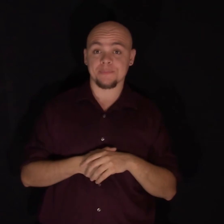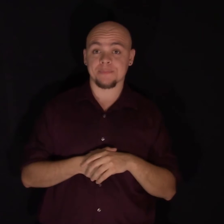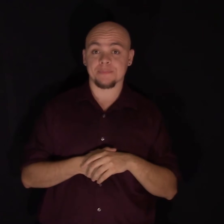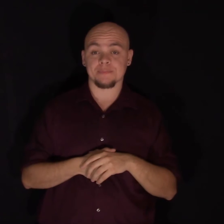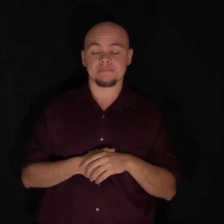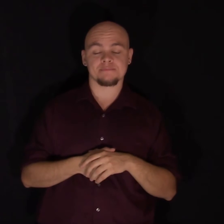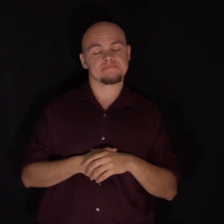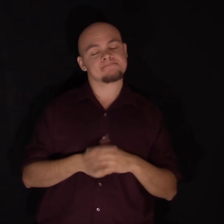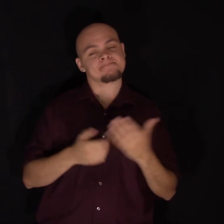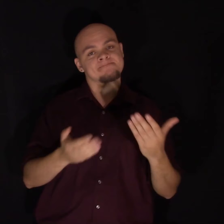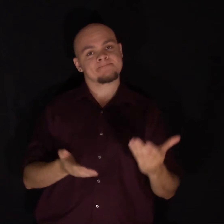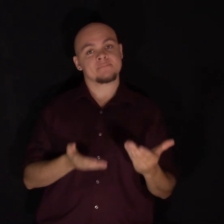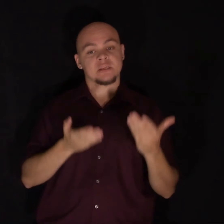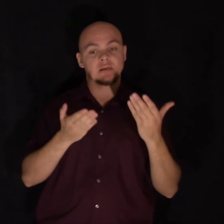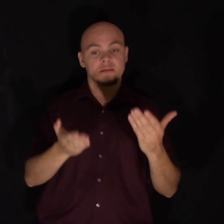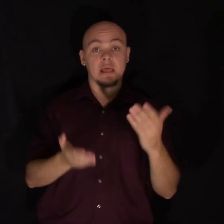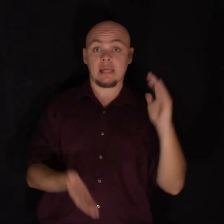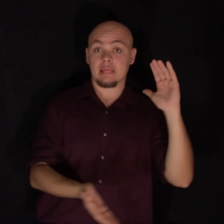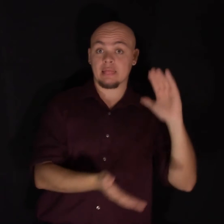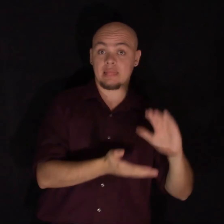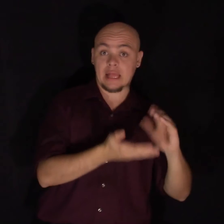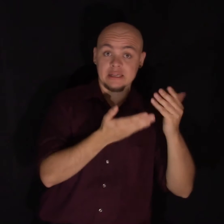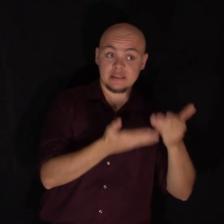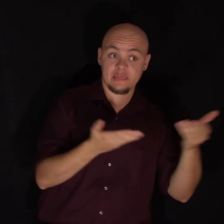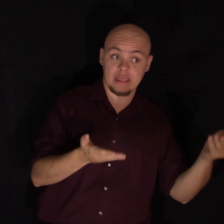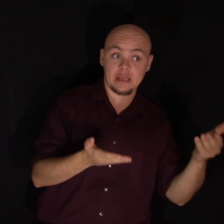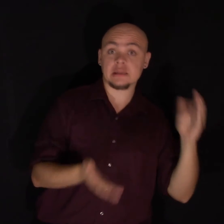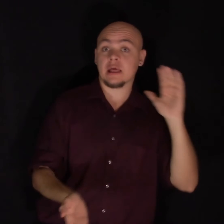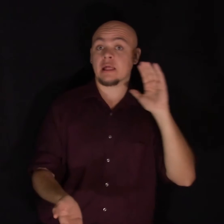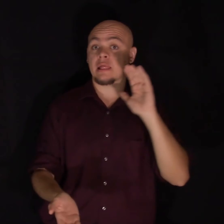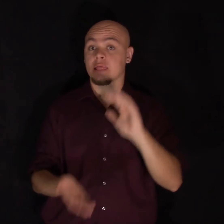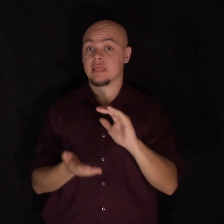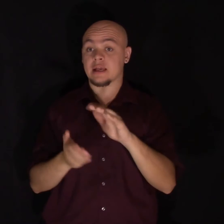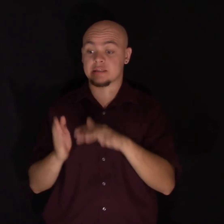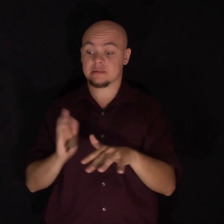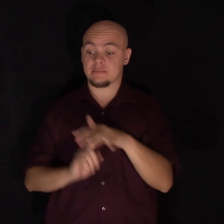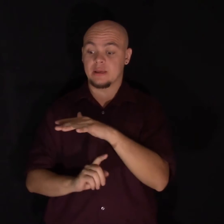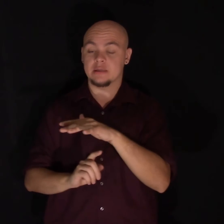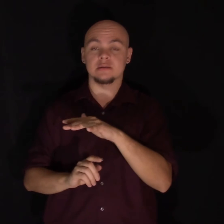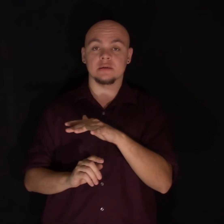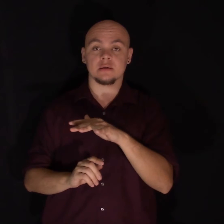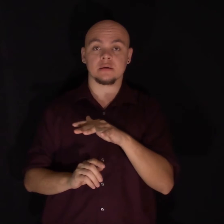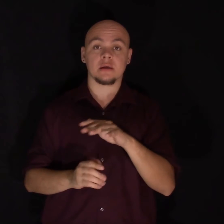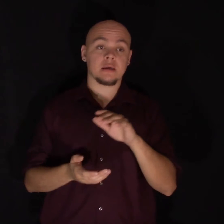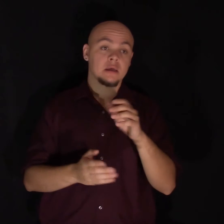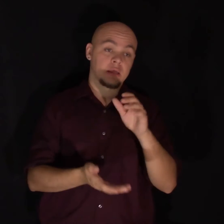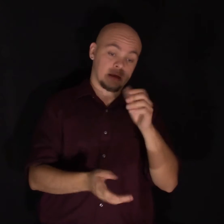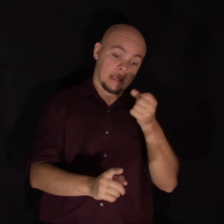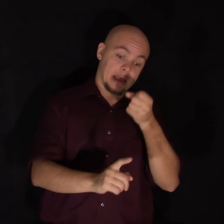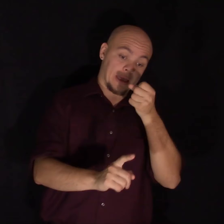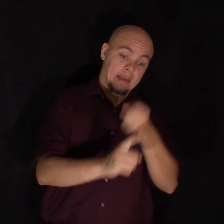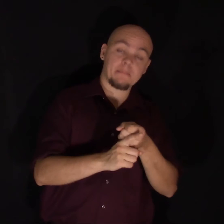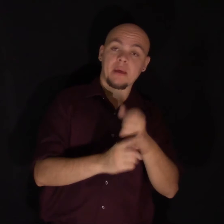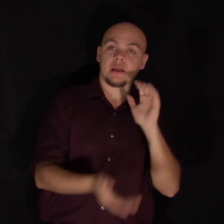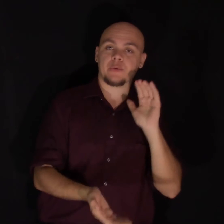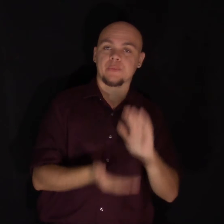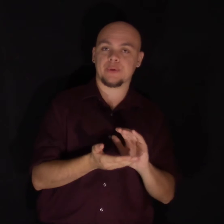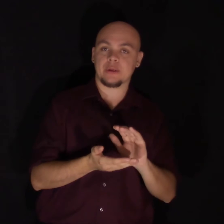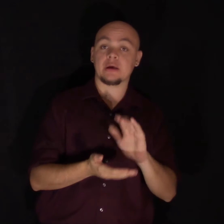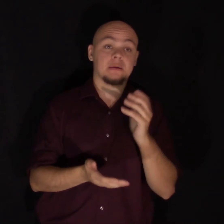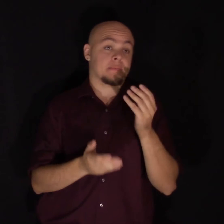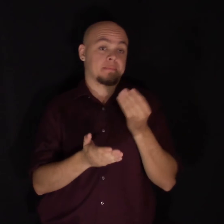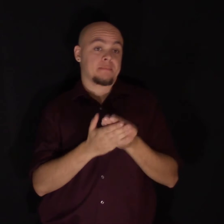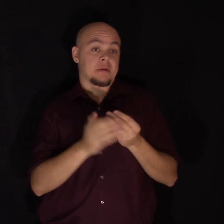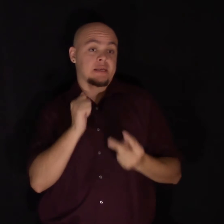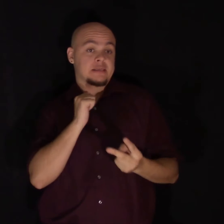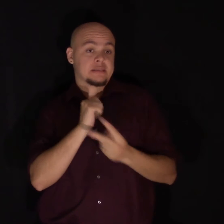So I want to suggest that less stuff and less space are going to equal smaller footprint. It's actually a great way to save you some money, and